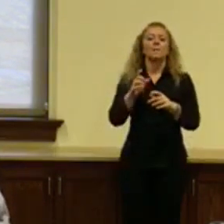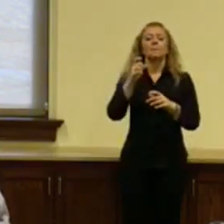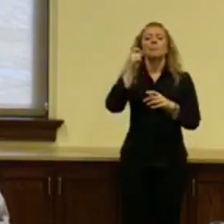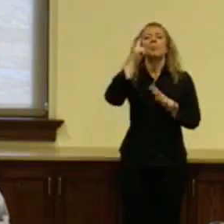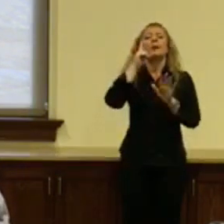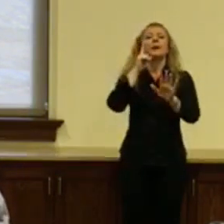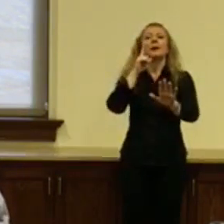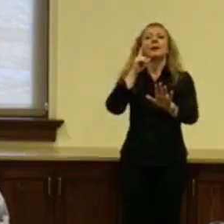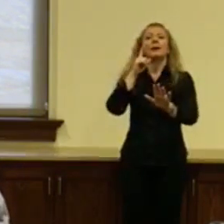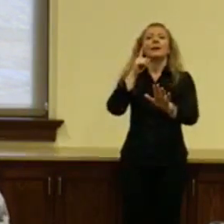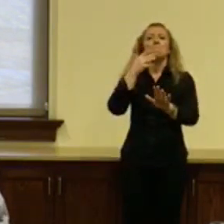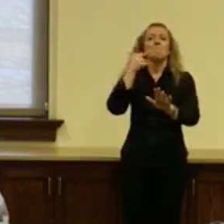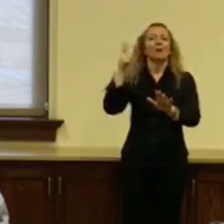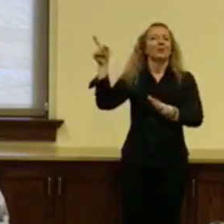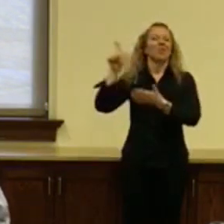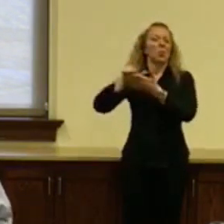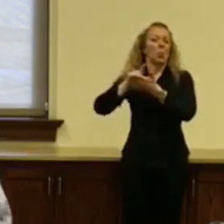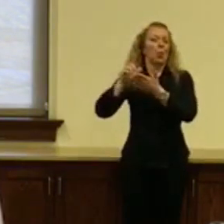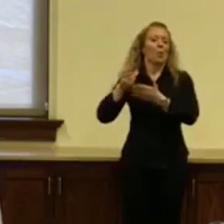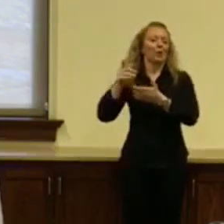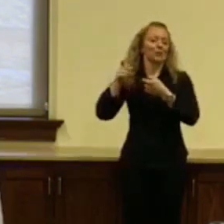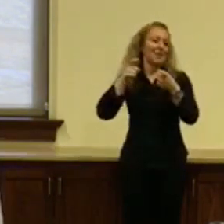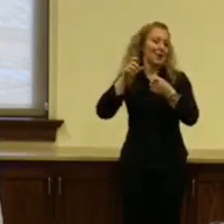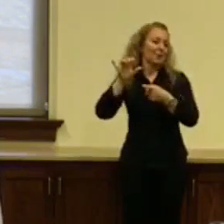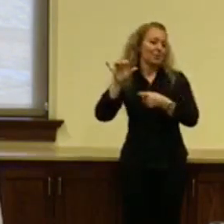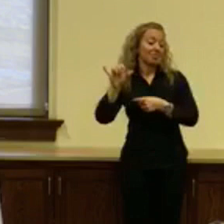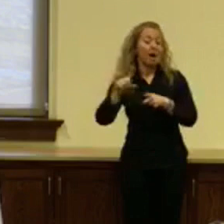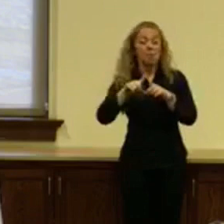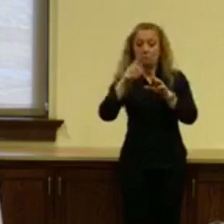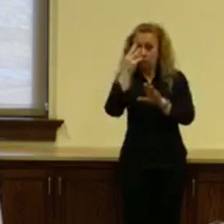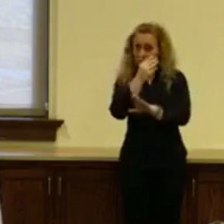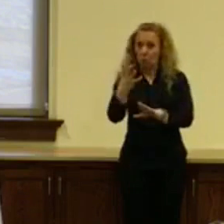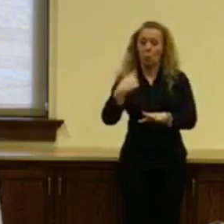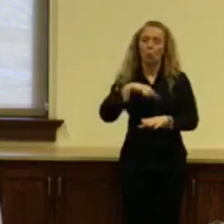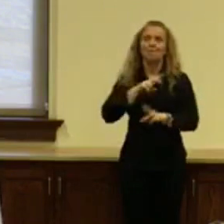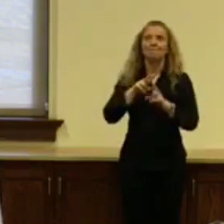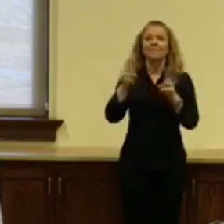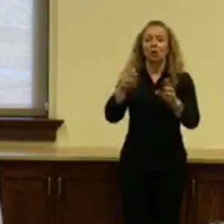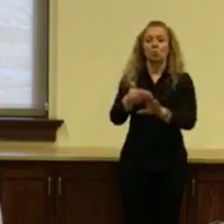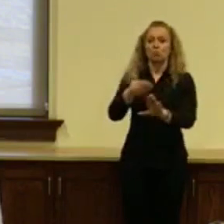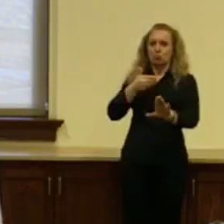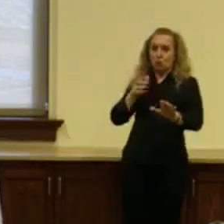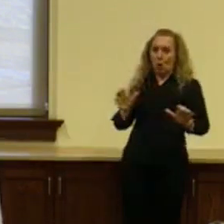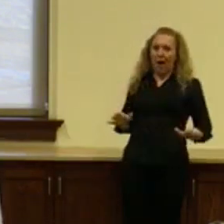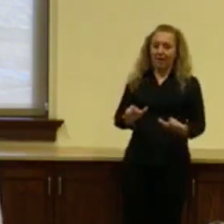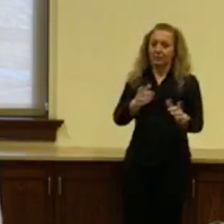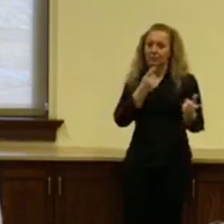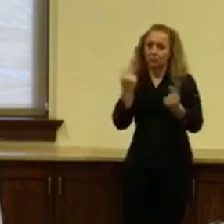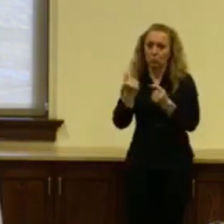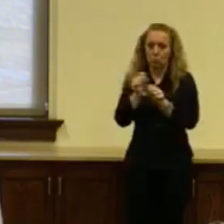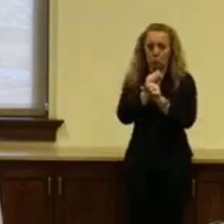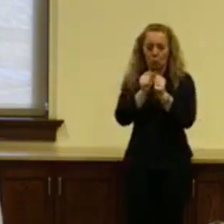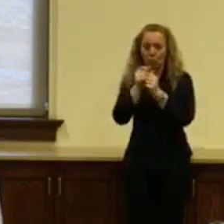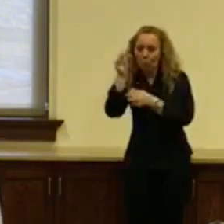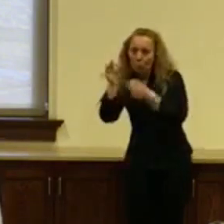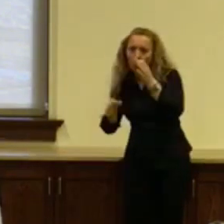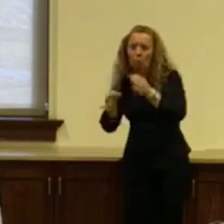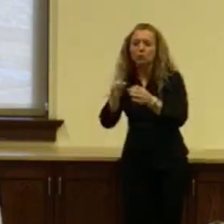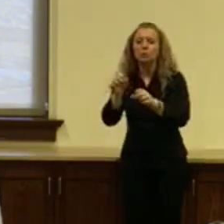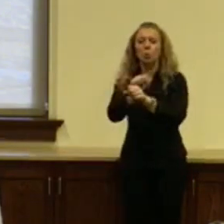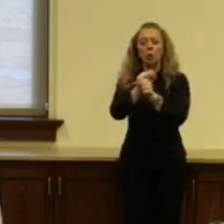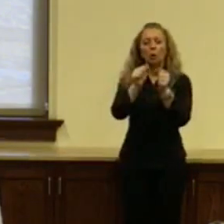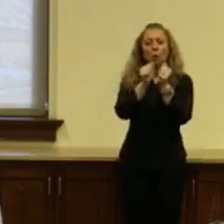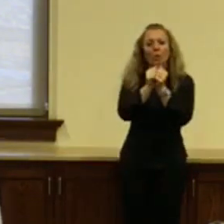again, I let the lawyers handle that, but we've been very, very proactive in working with the courts, working